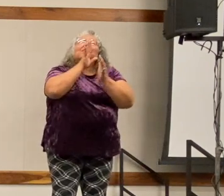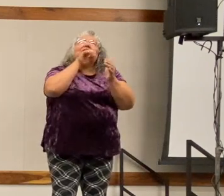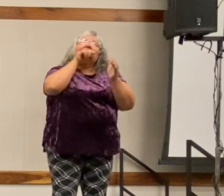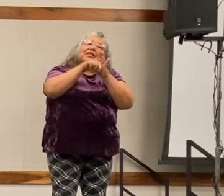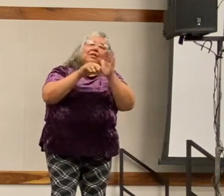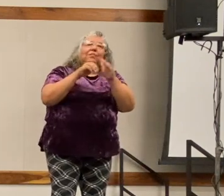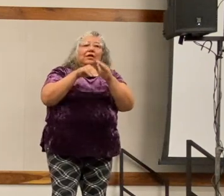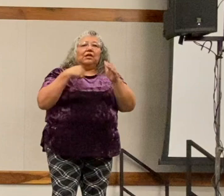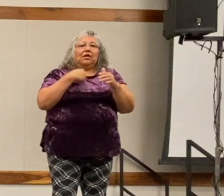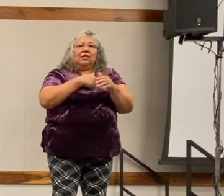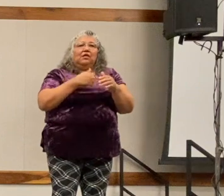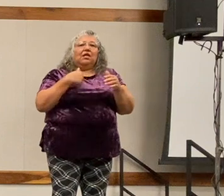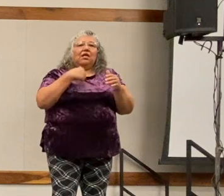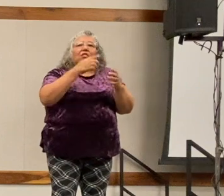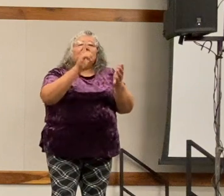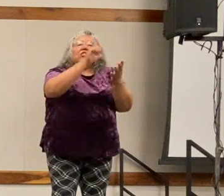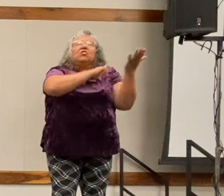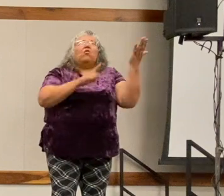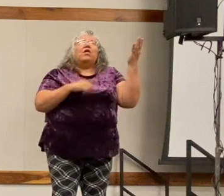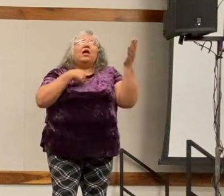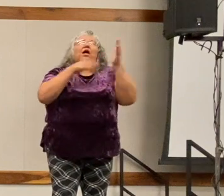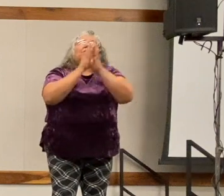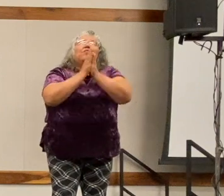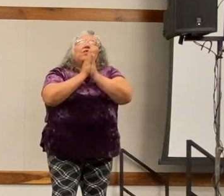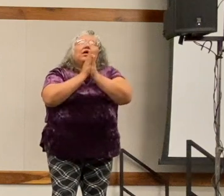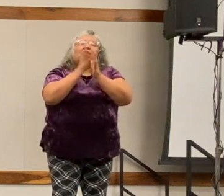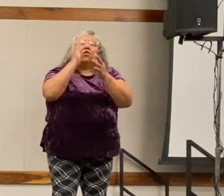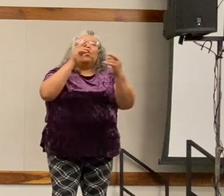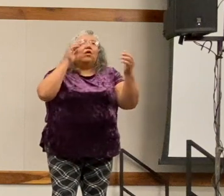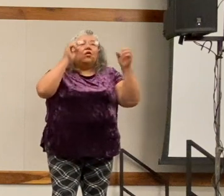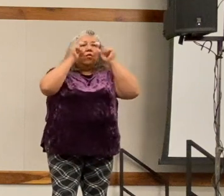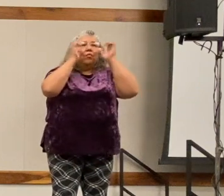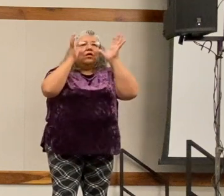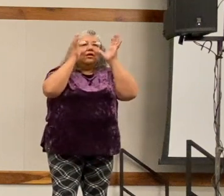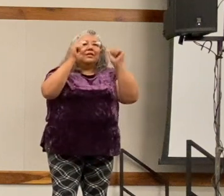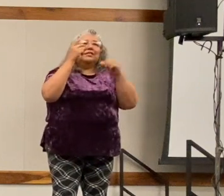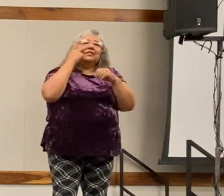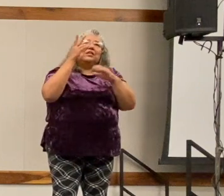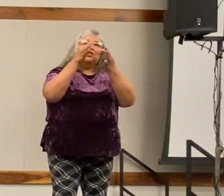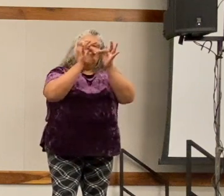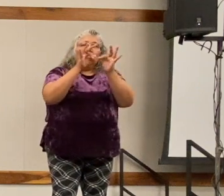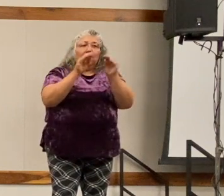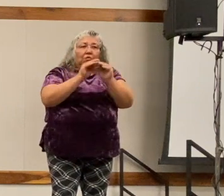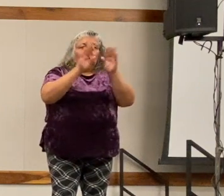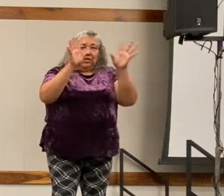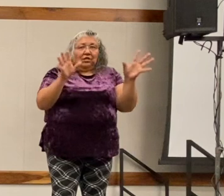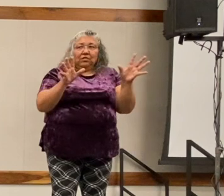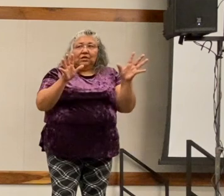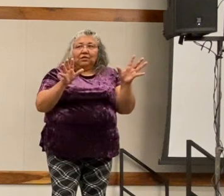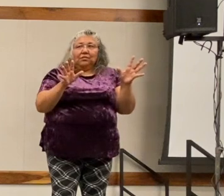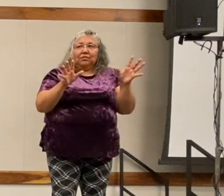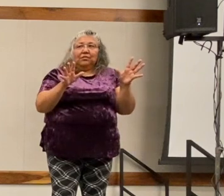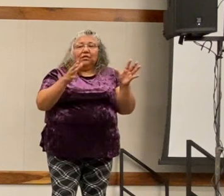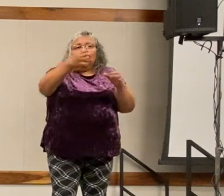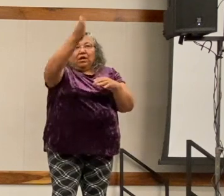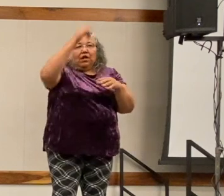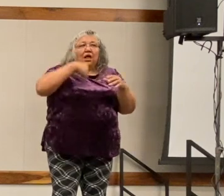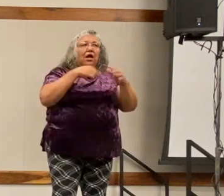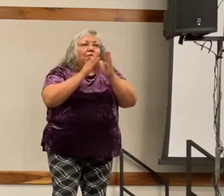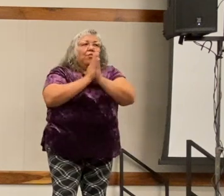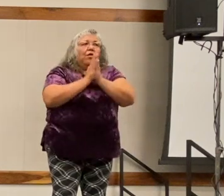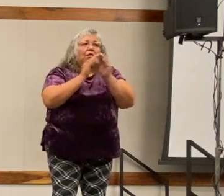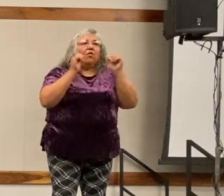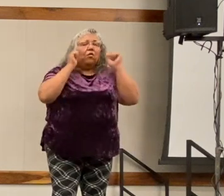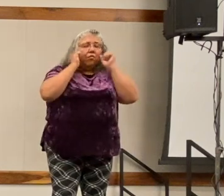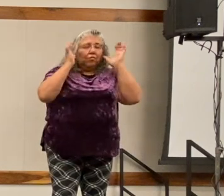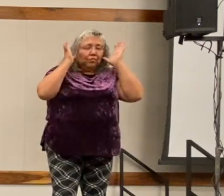us. Lord, I pray, God, that you would open our eyes so that we can see your word more clearly. Father, I pray that you'd open